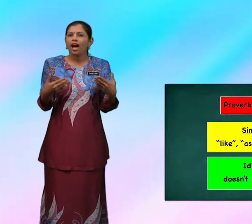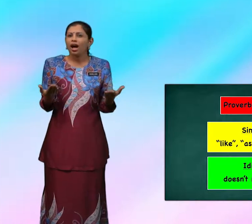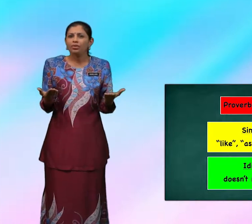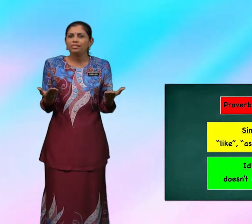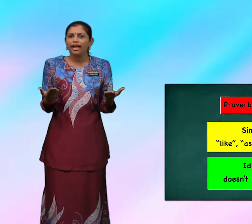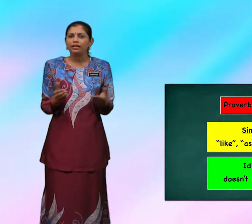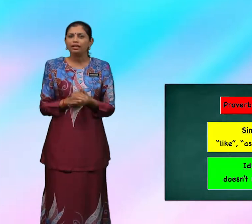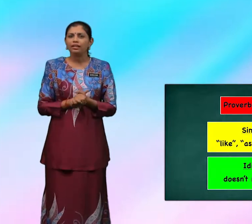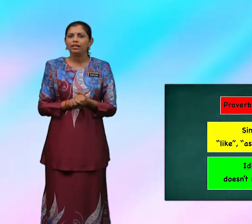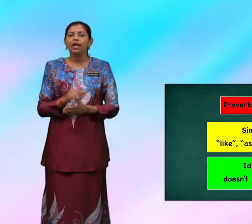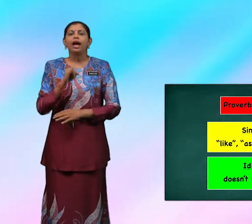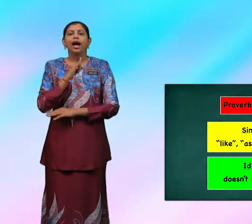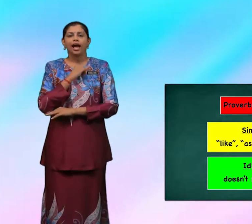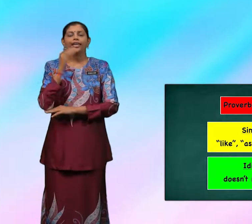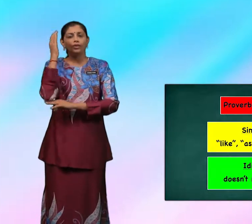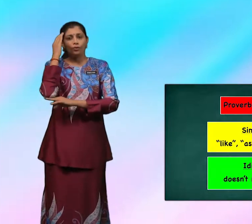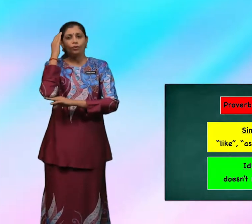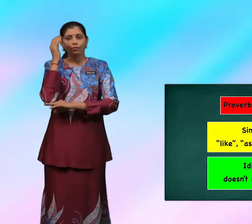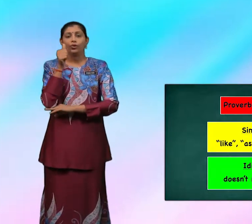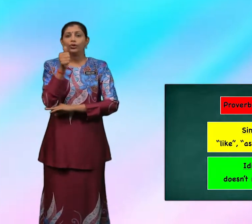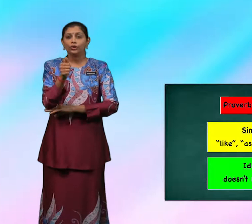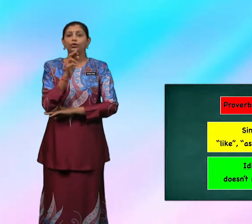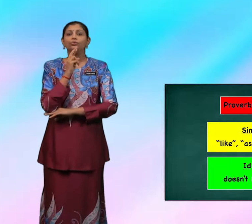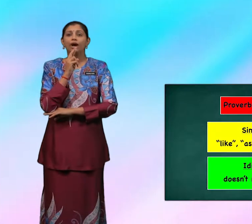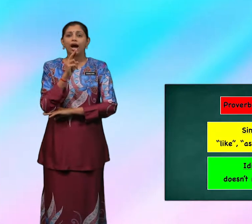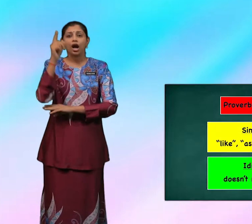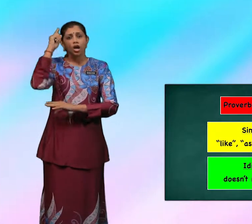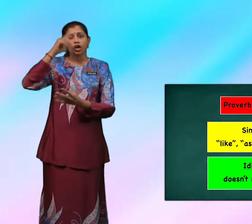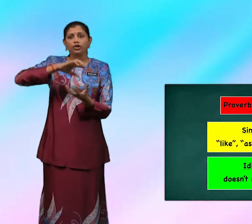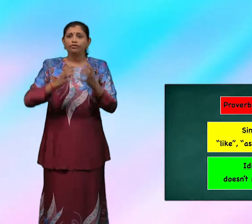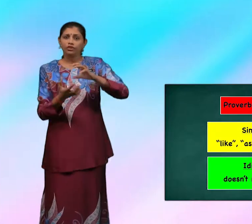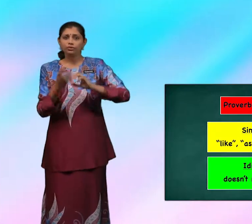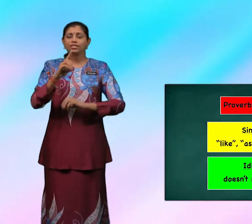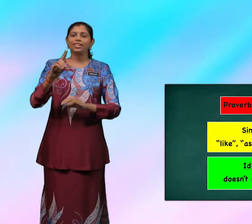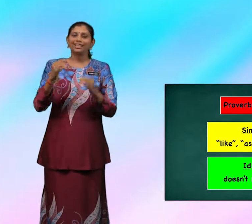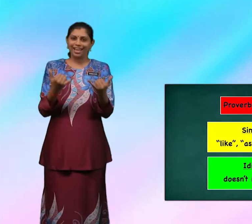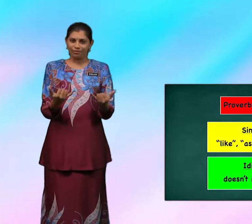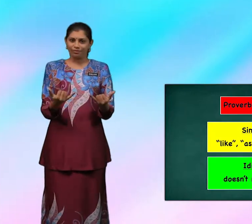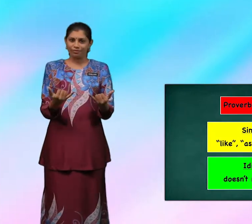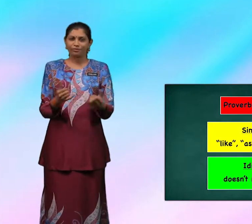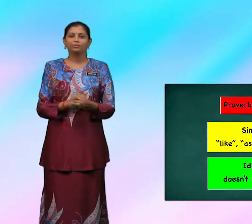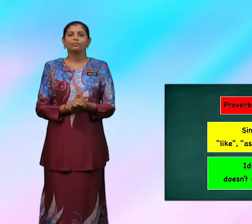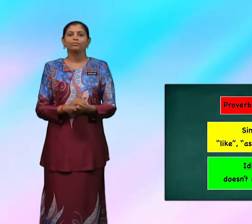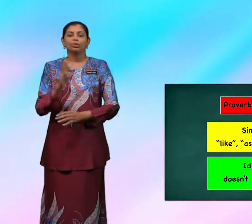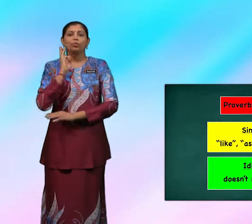How is that? I know you are confused now.